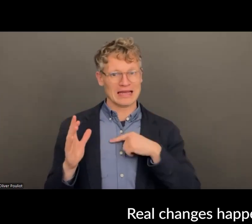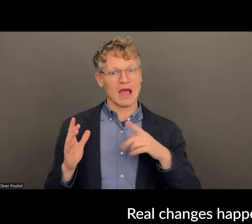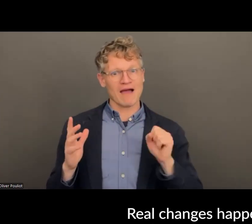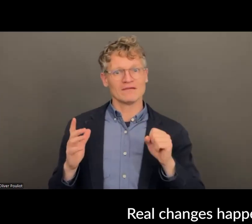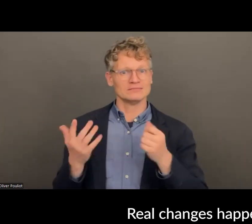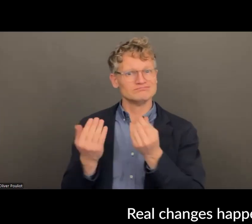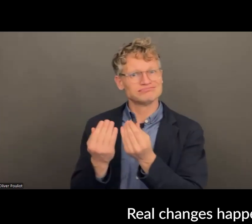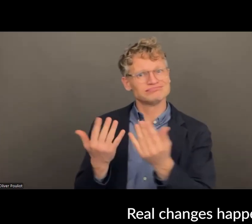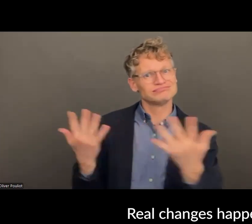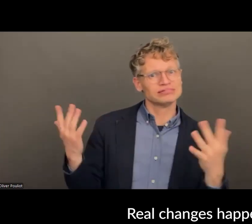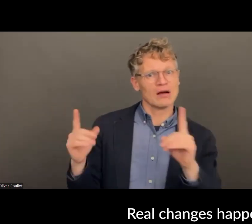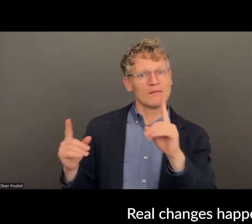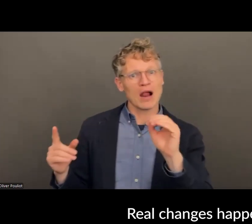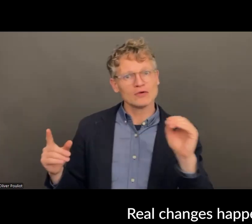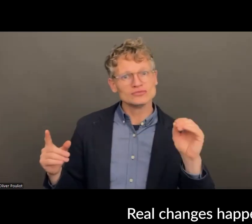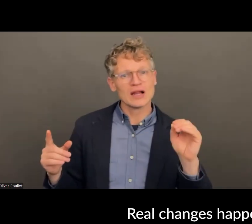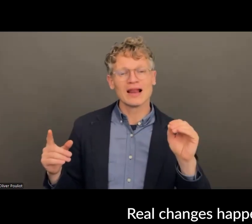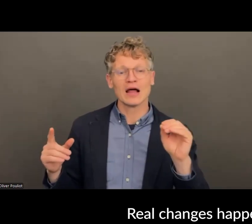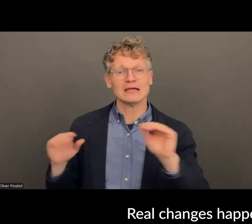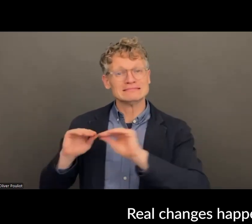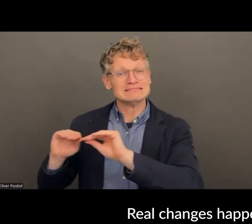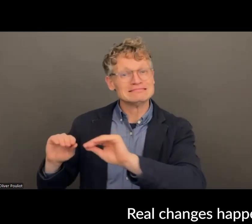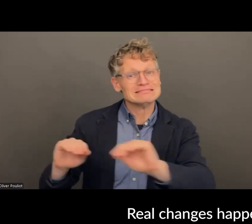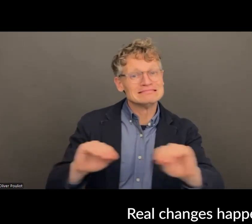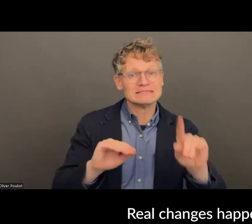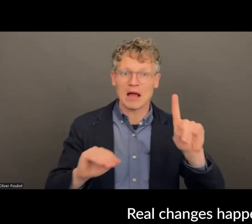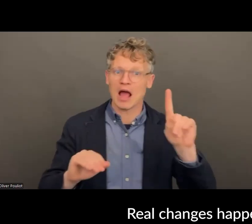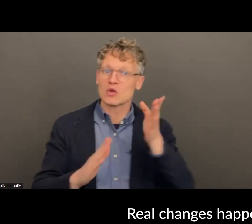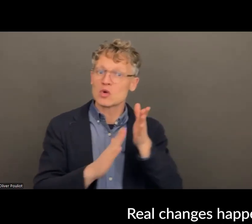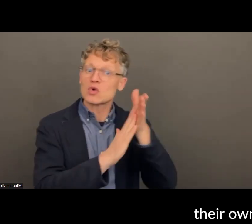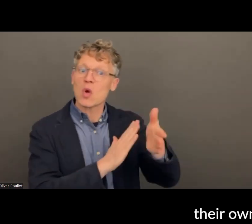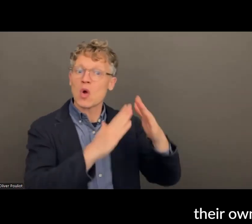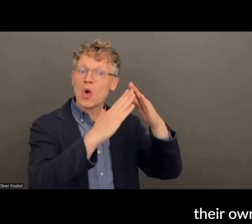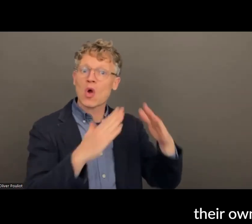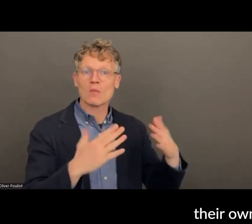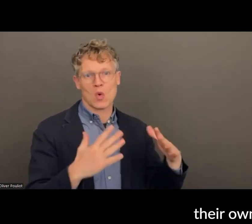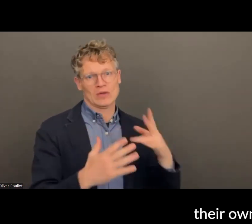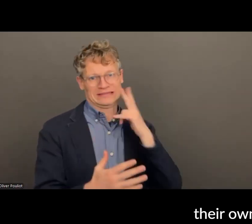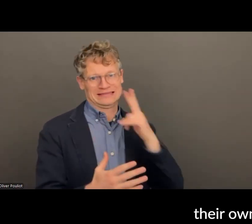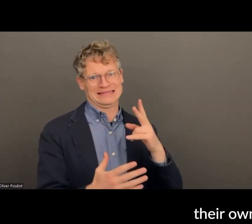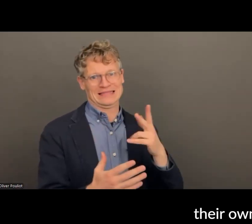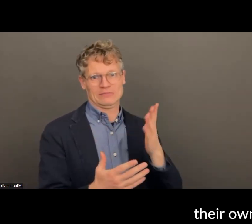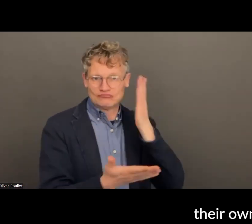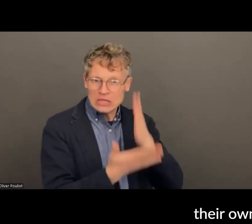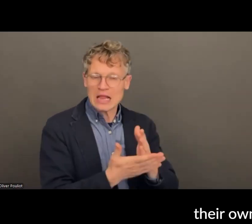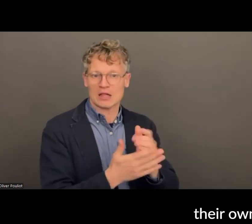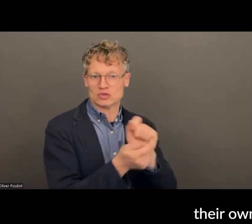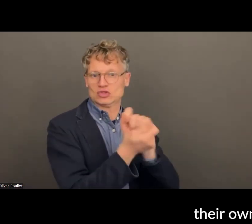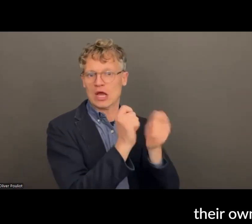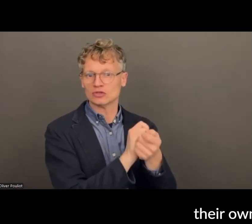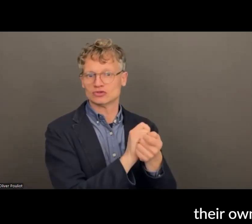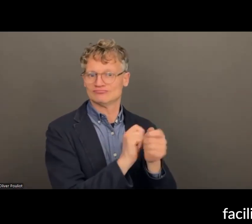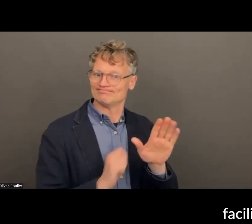real changes happen during home visit where caregiver practiced skill with their own children.